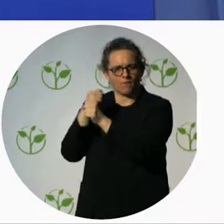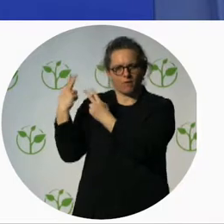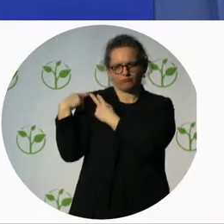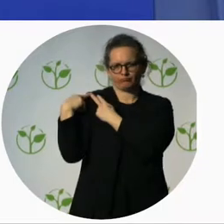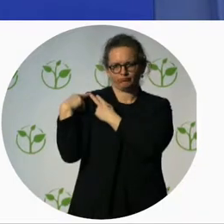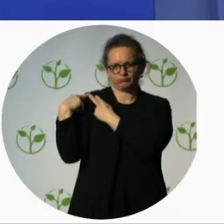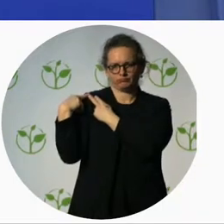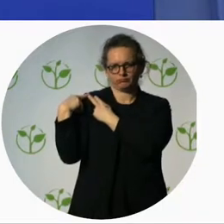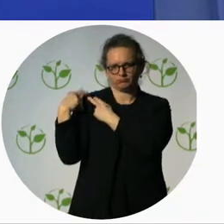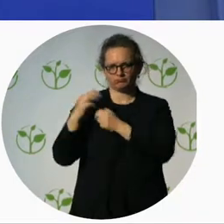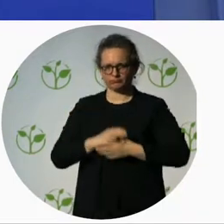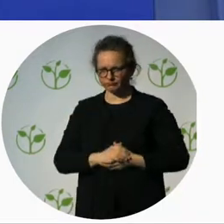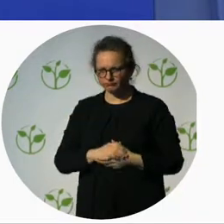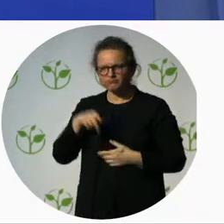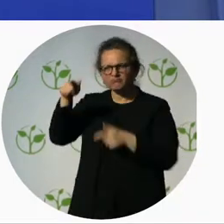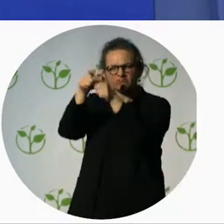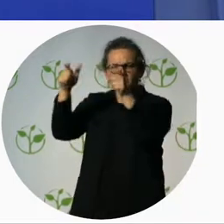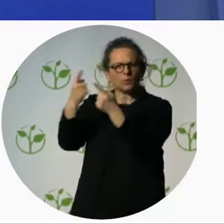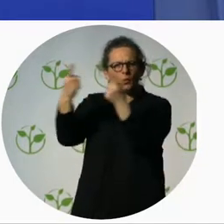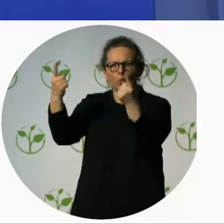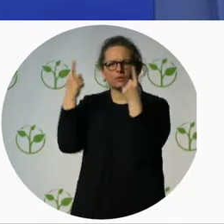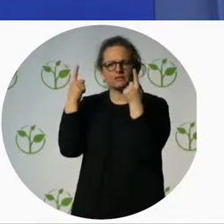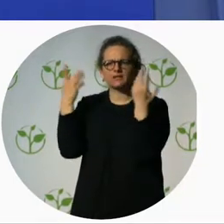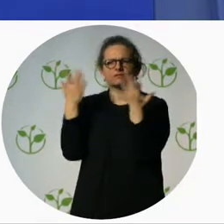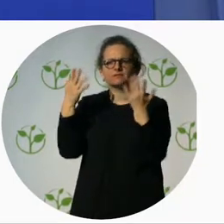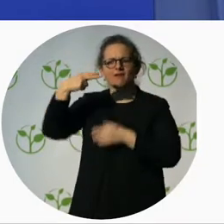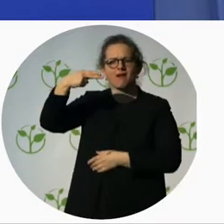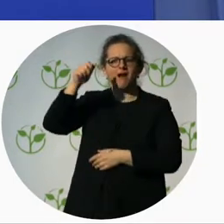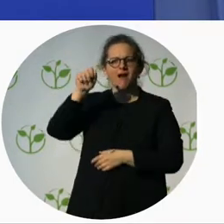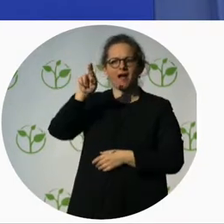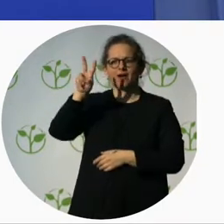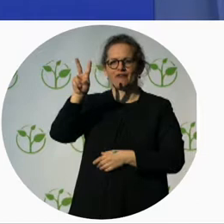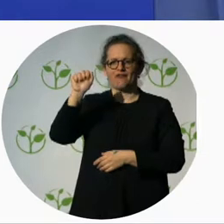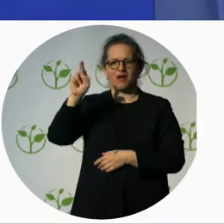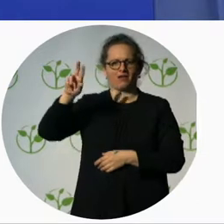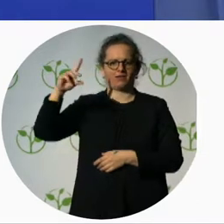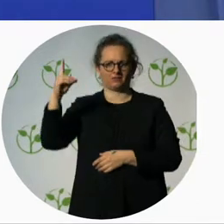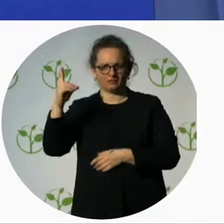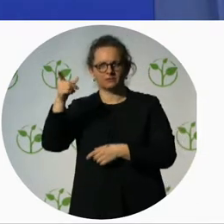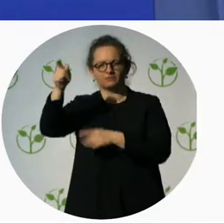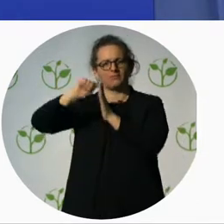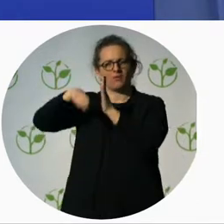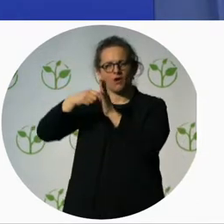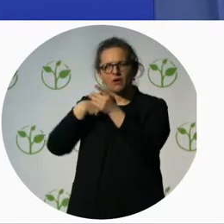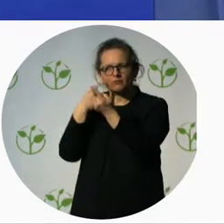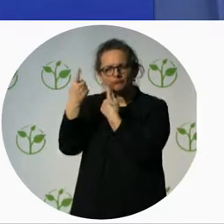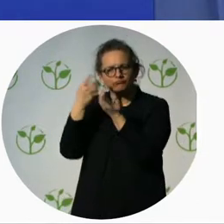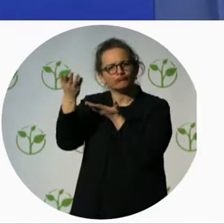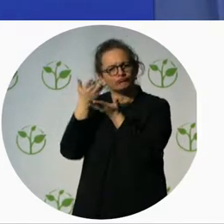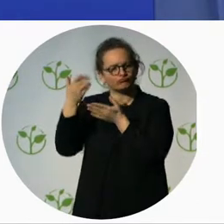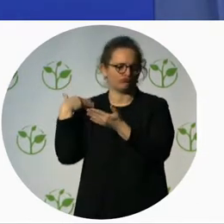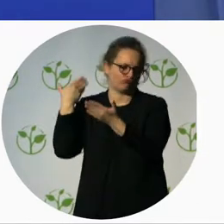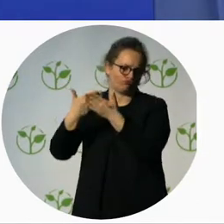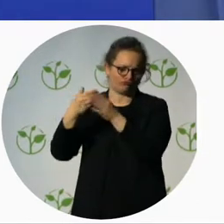today about accessibility in Article 9. Fundamentally, let me see if I have a first slide